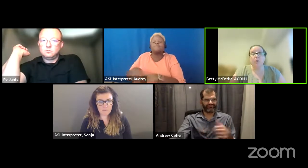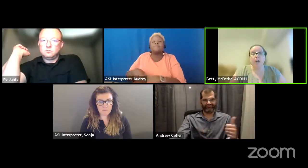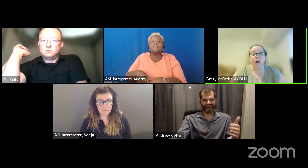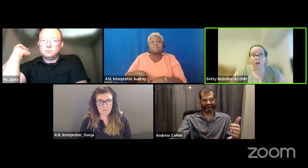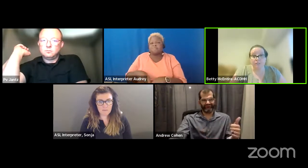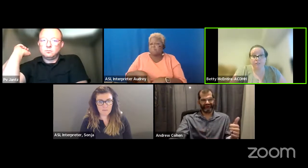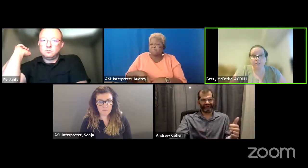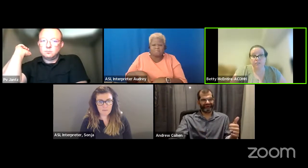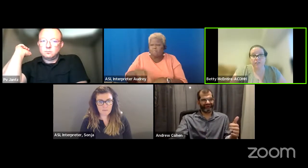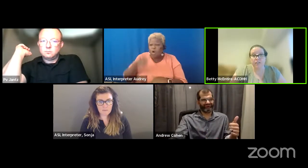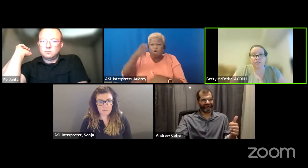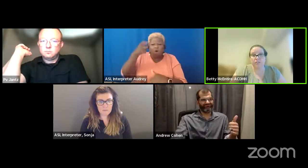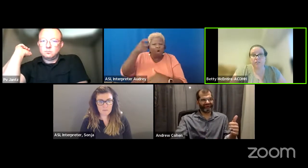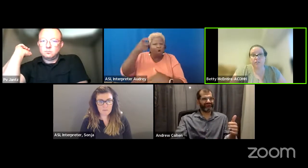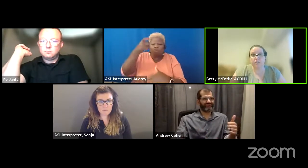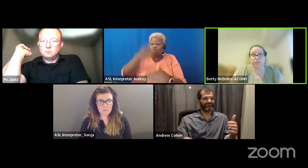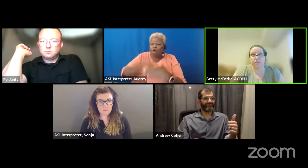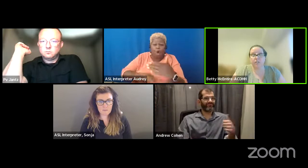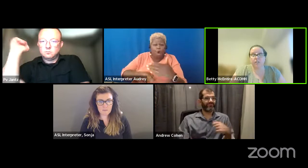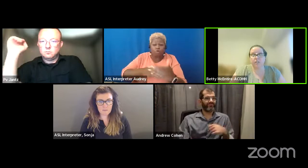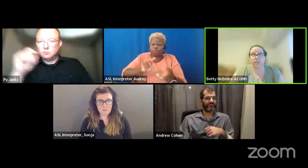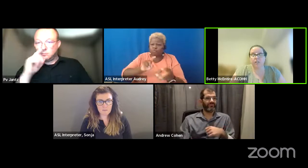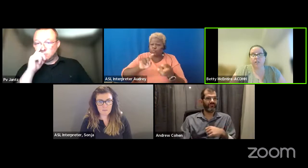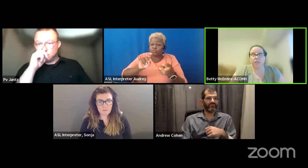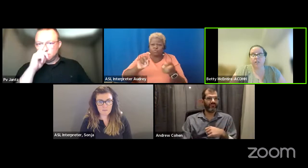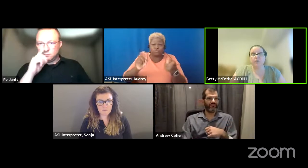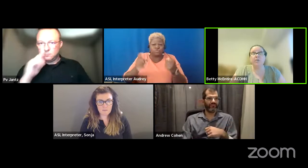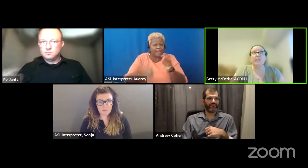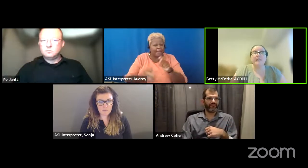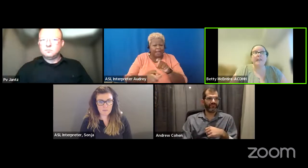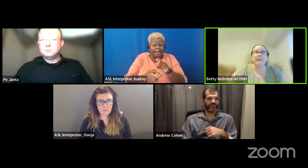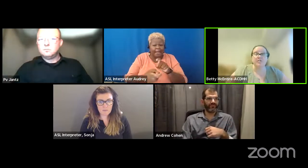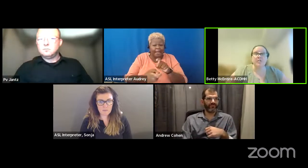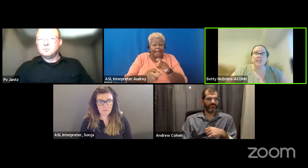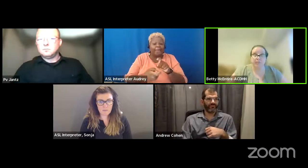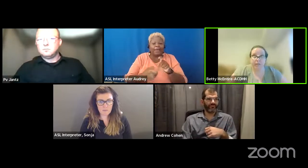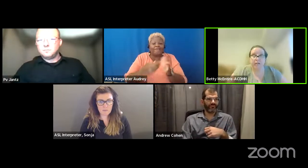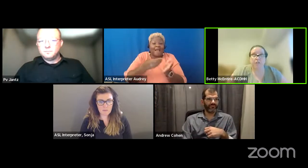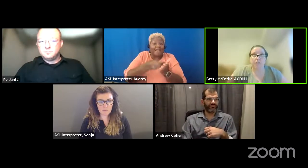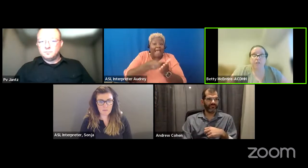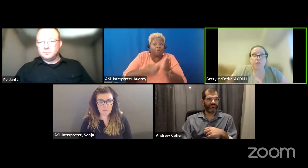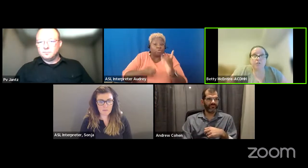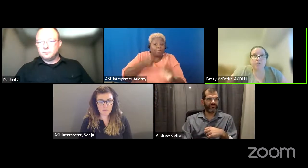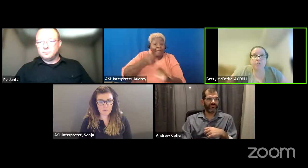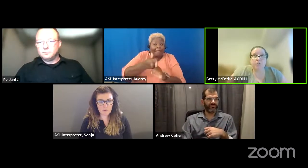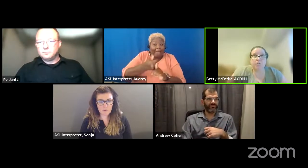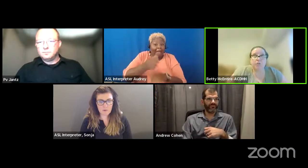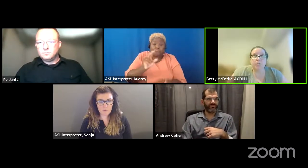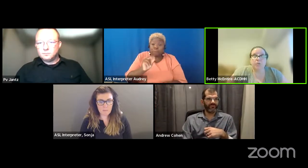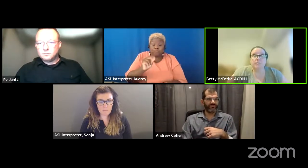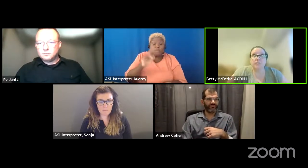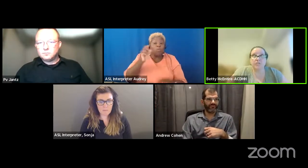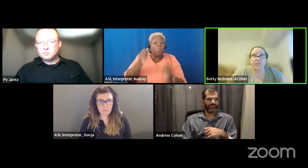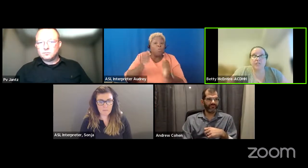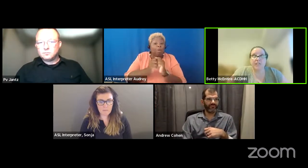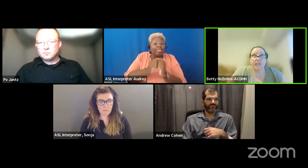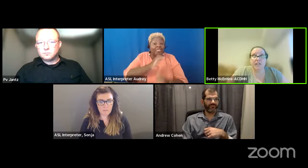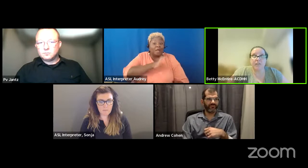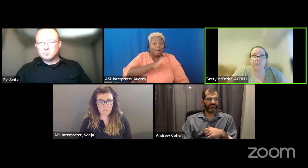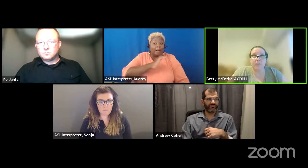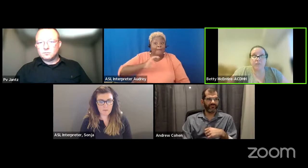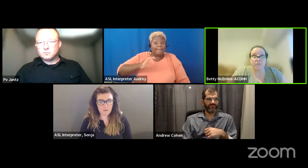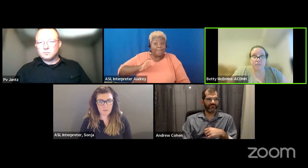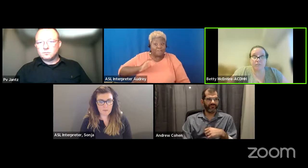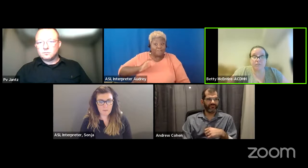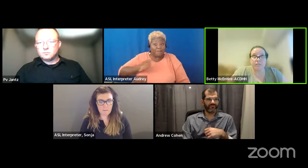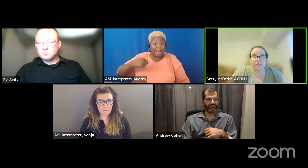be no cost to changing, there'd be no financial impact to the commission that I